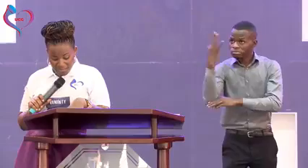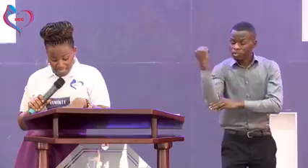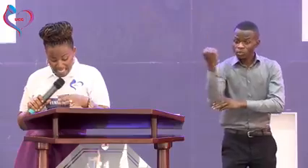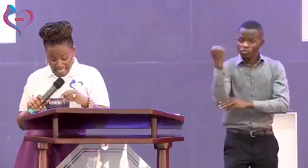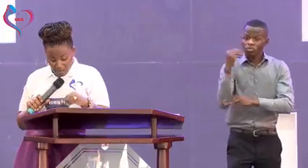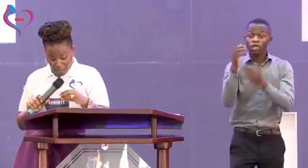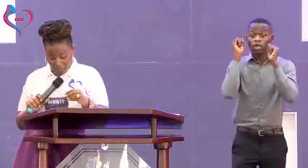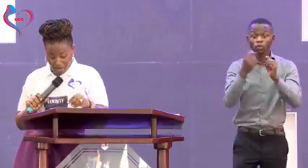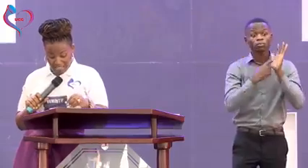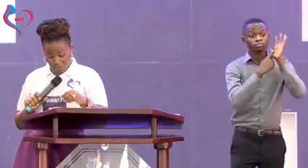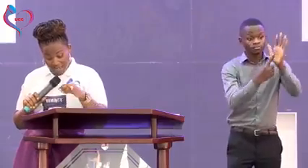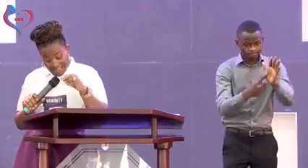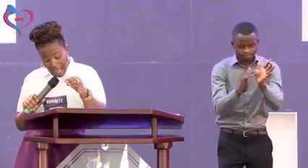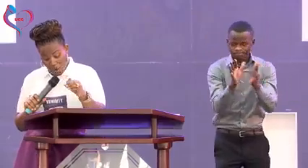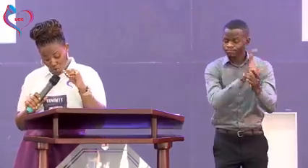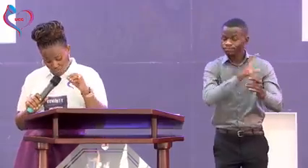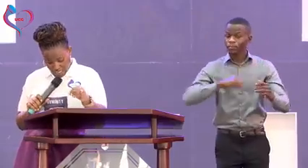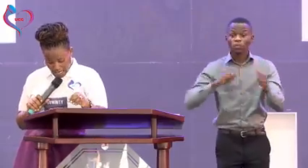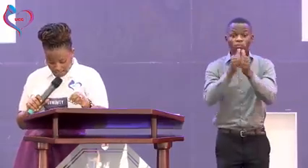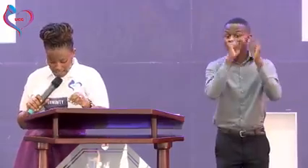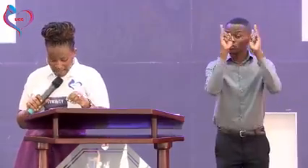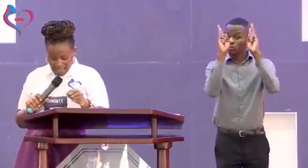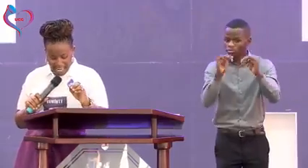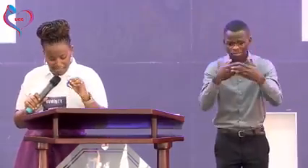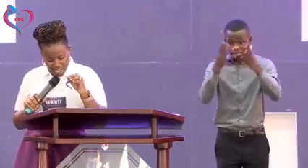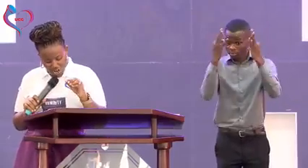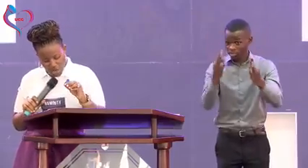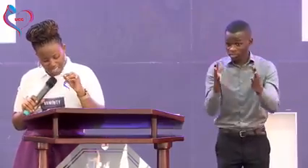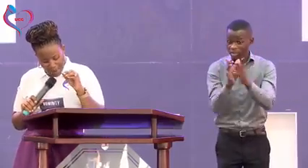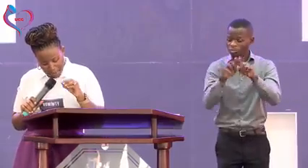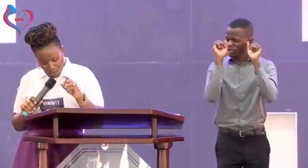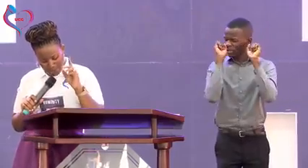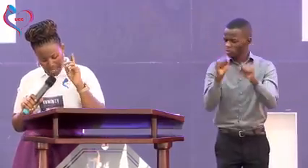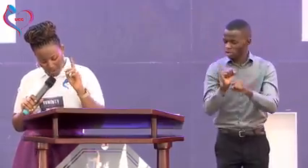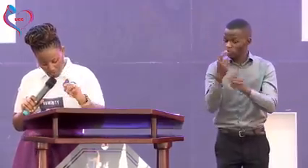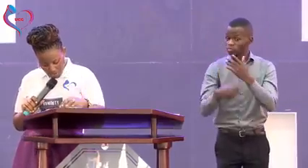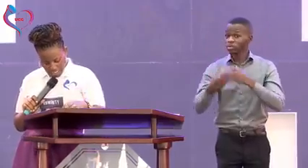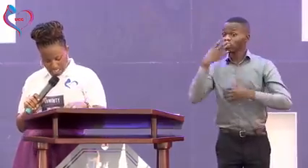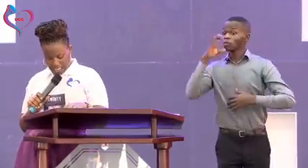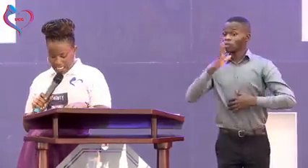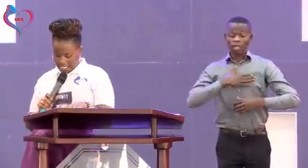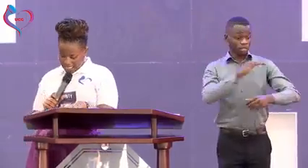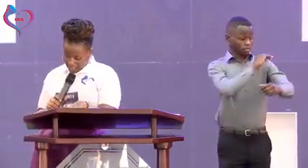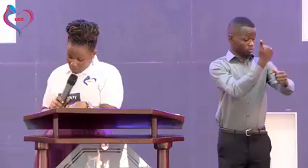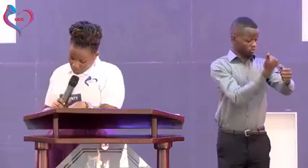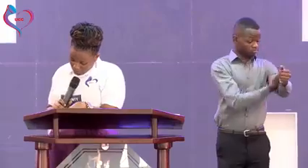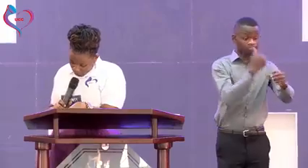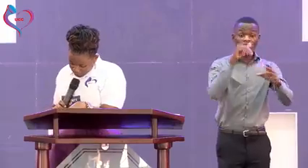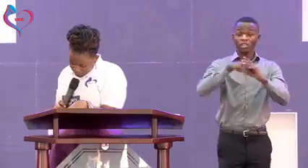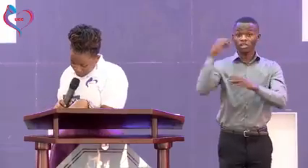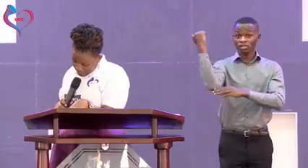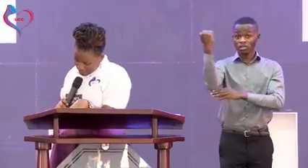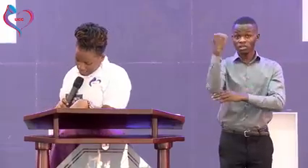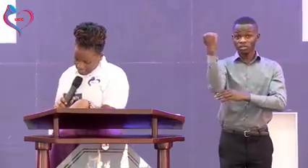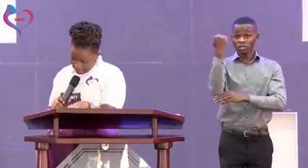I may present the gospel of Christ without charge, that I may not abuse my authority in the